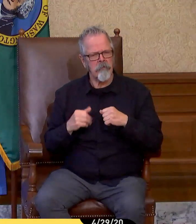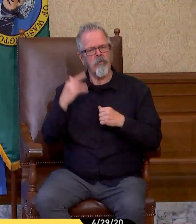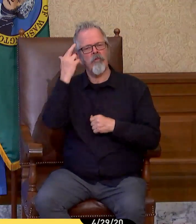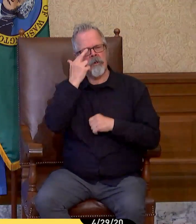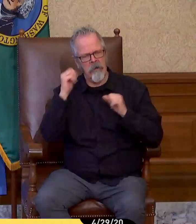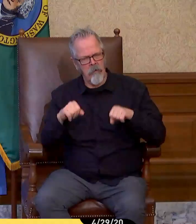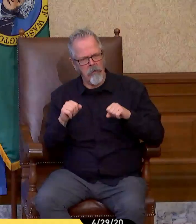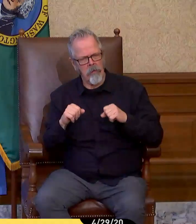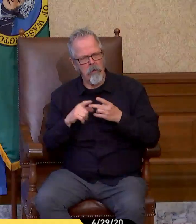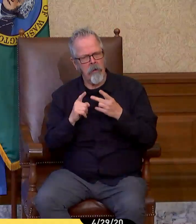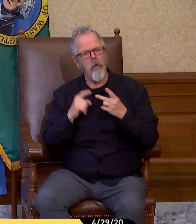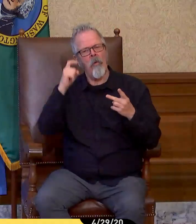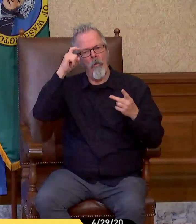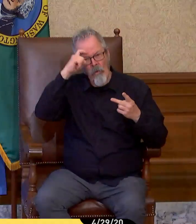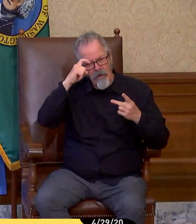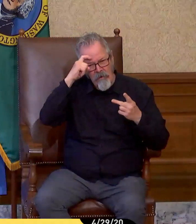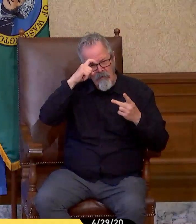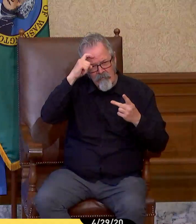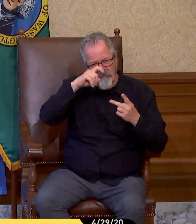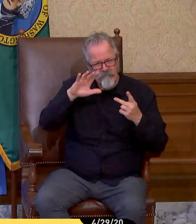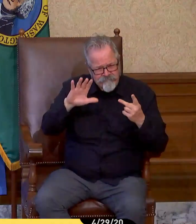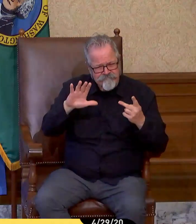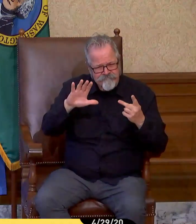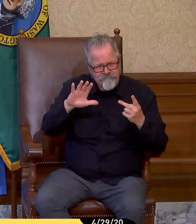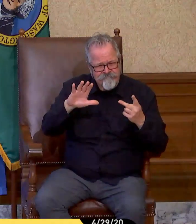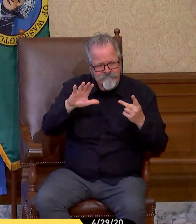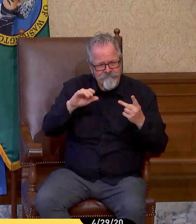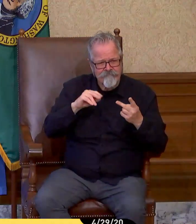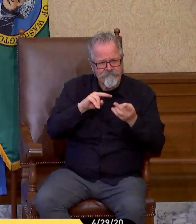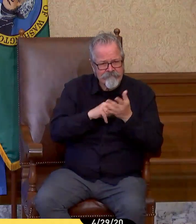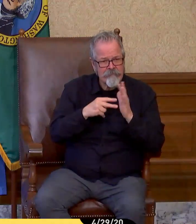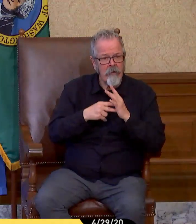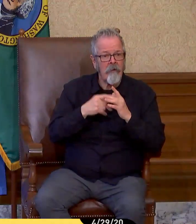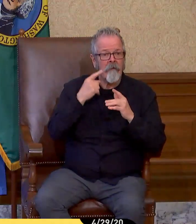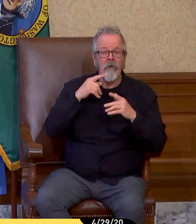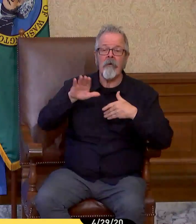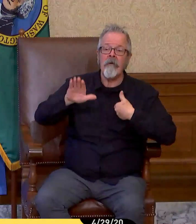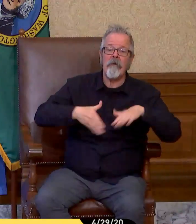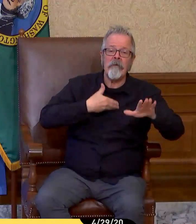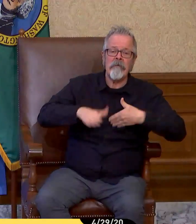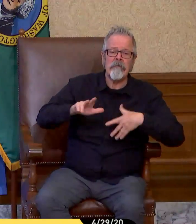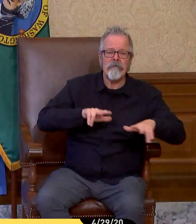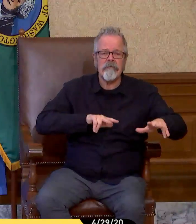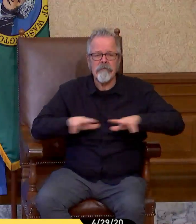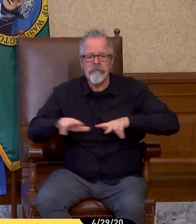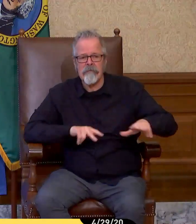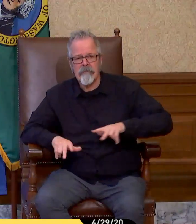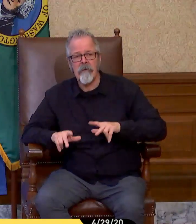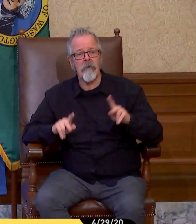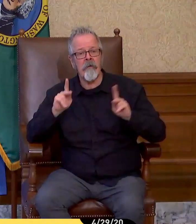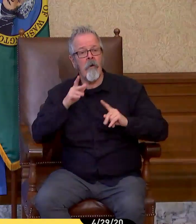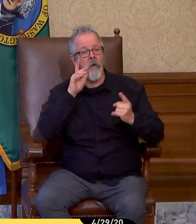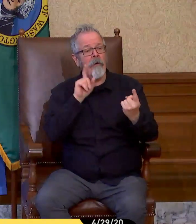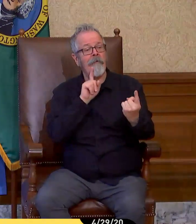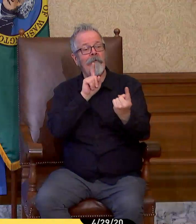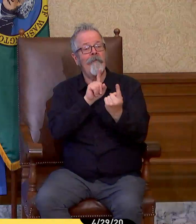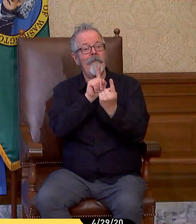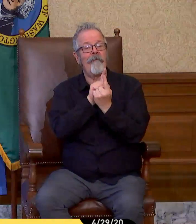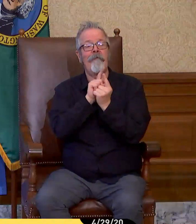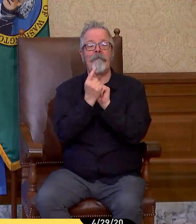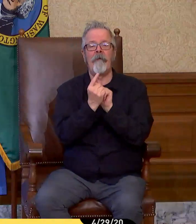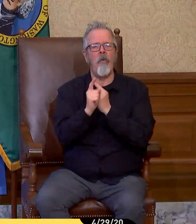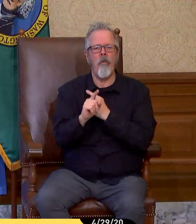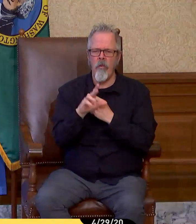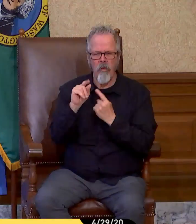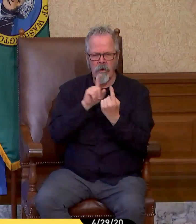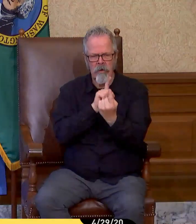step off the trail when people are coming. We need not to sit down on a blanket in a state park with people who are